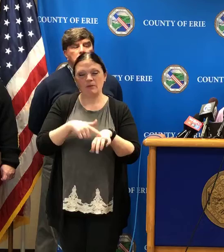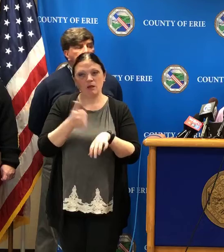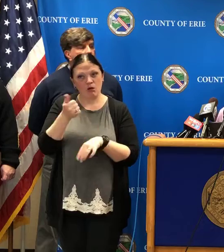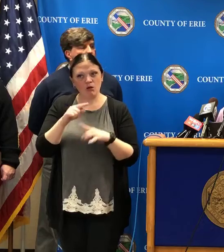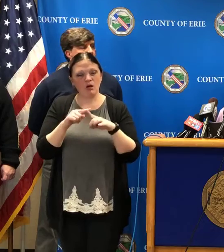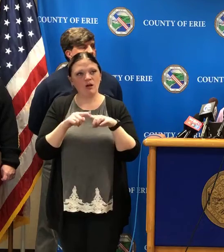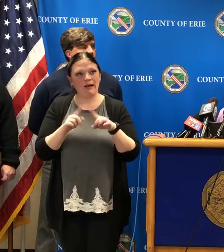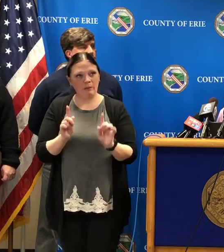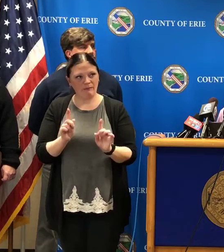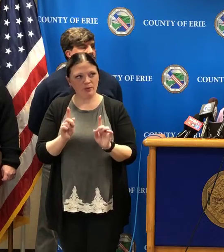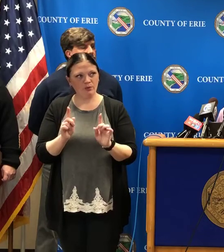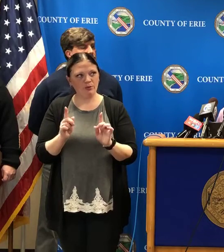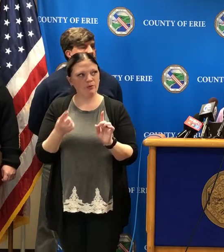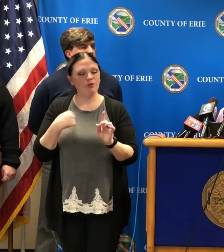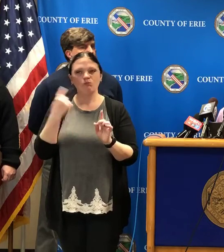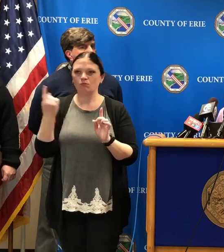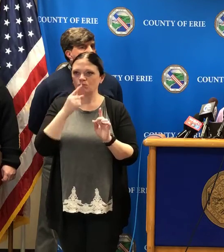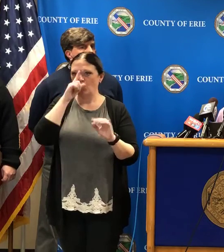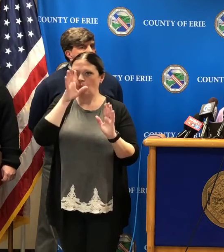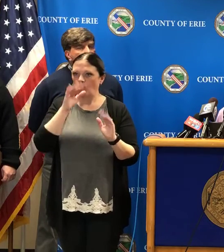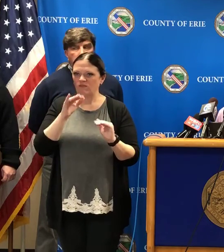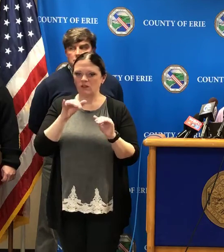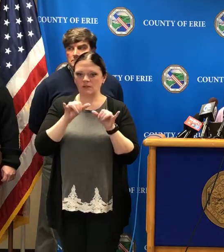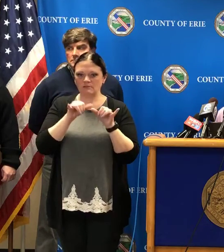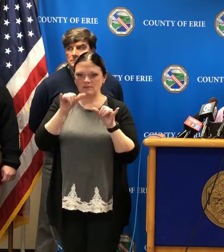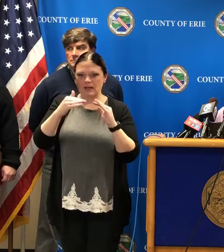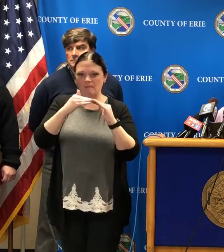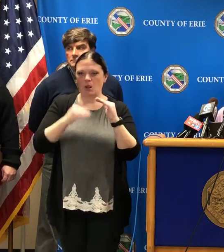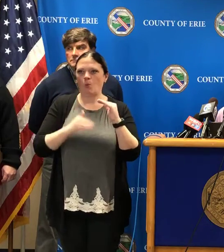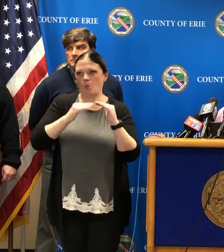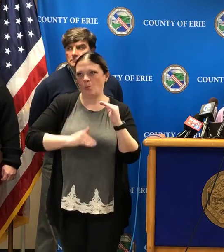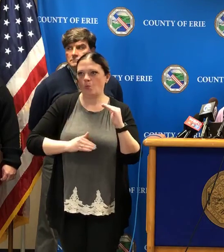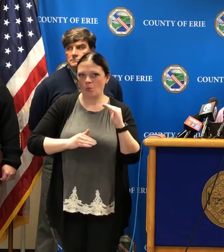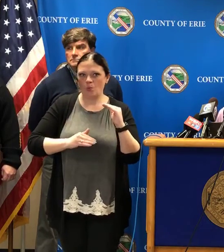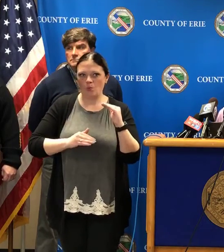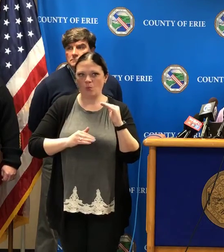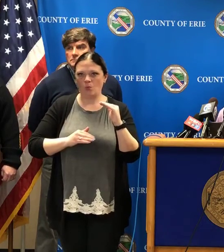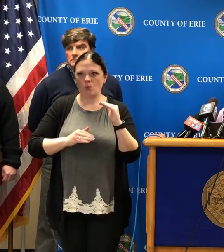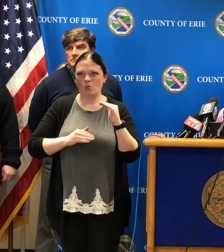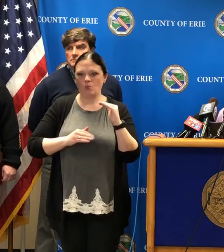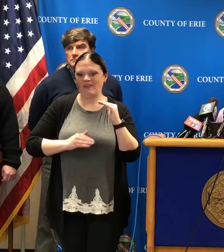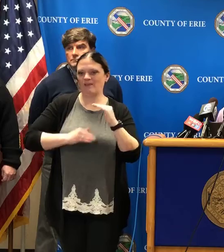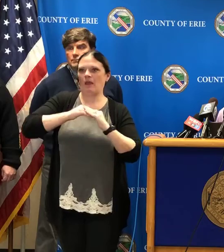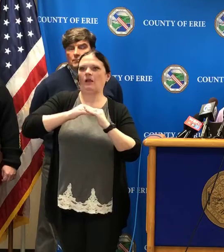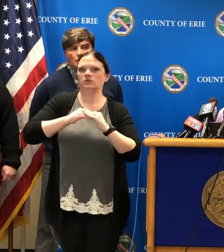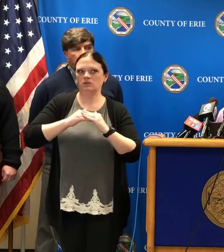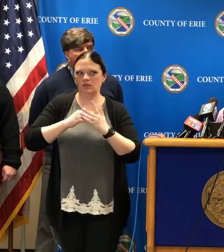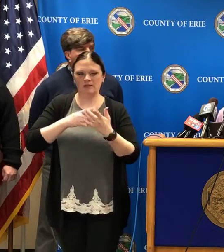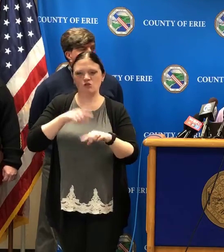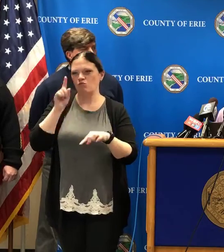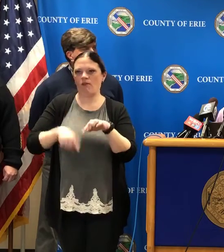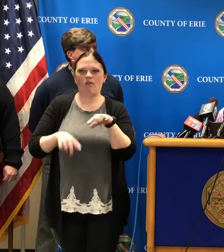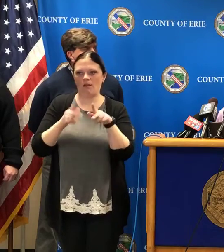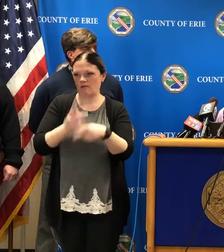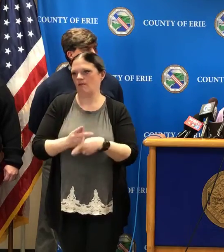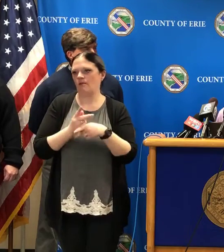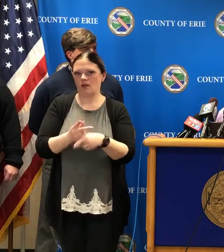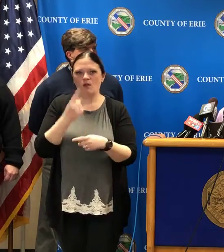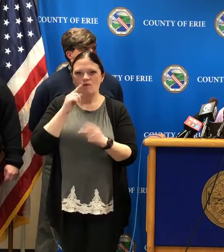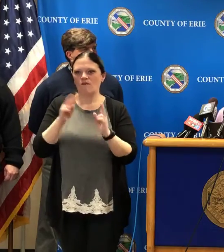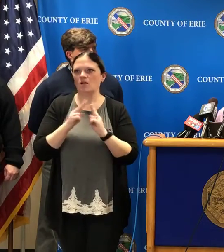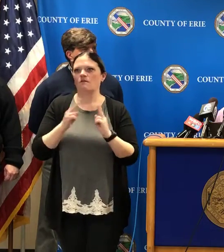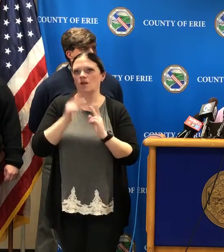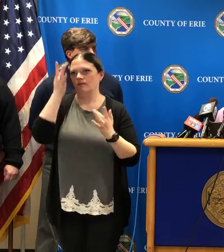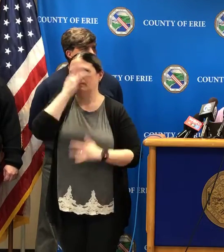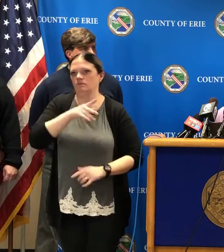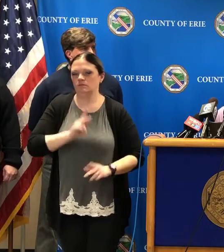However, we're always hopefully stay below where we would reach the capacity to care for those people who are very, very ill